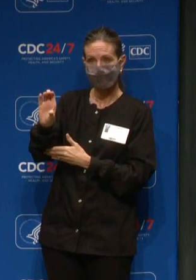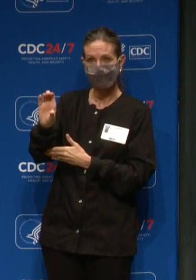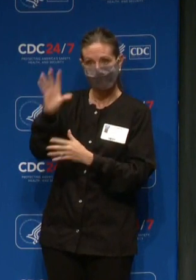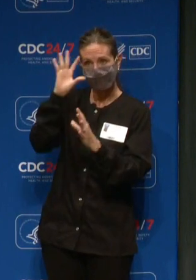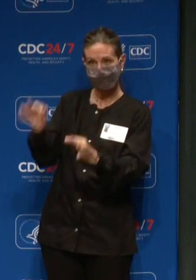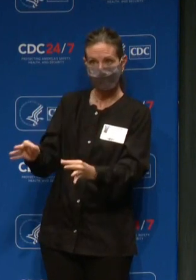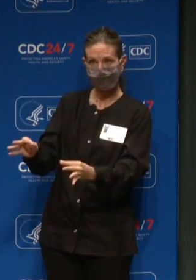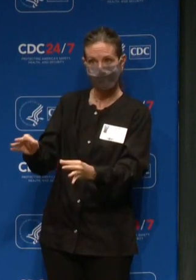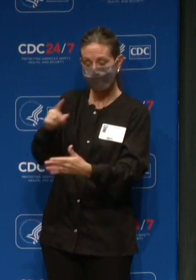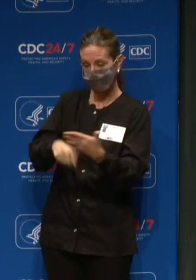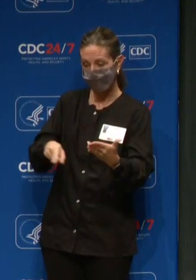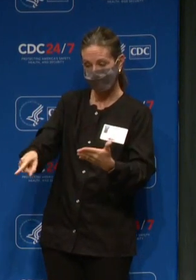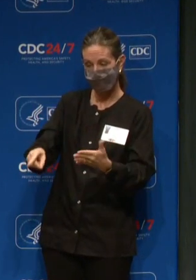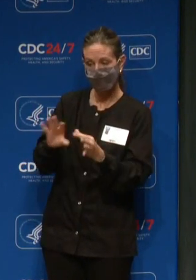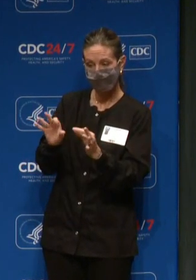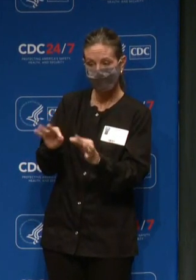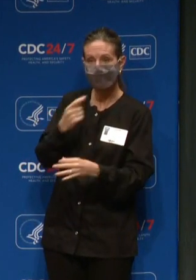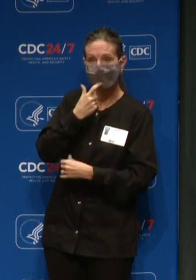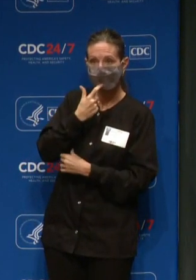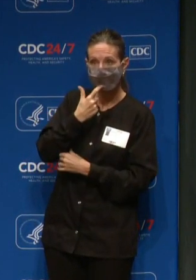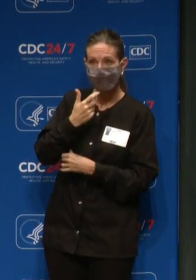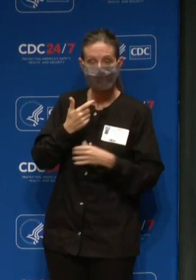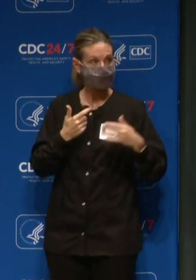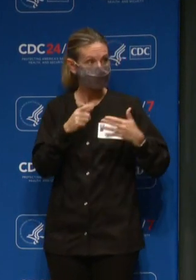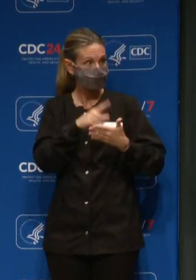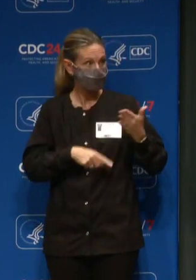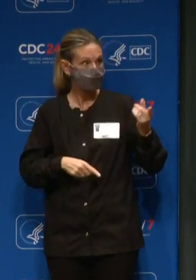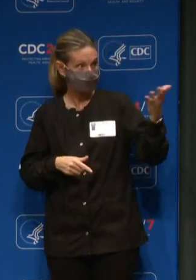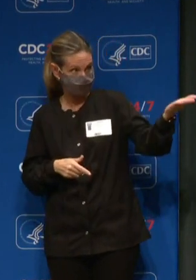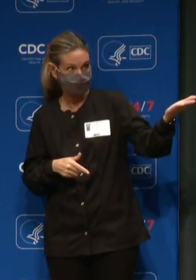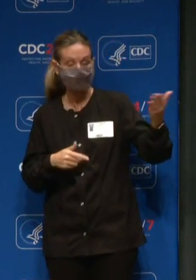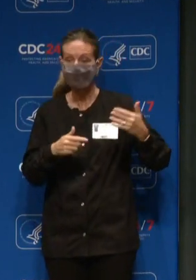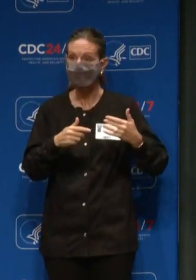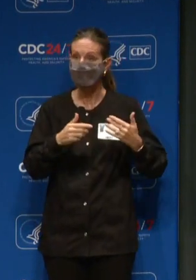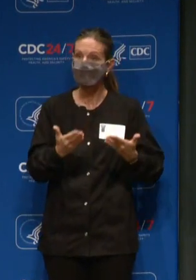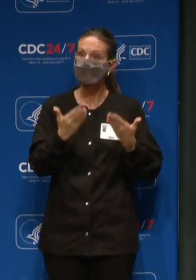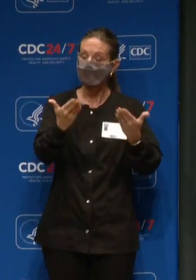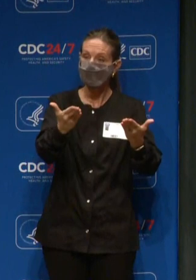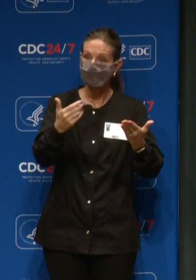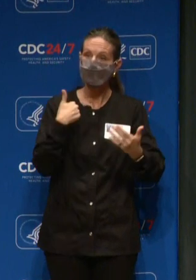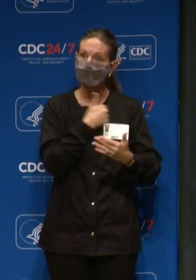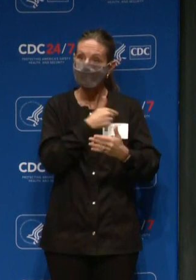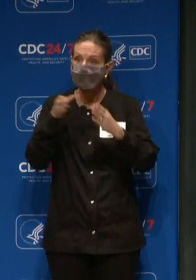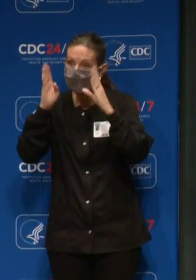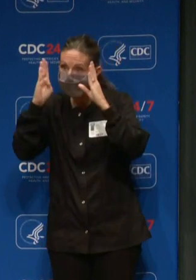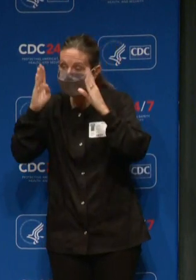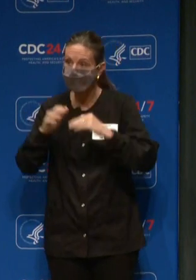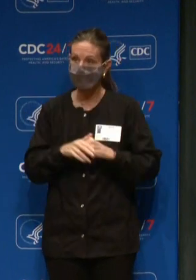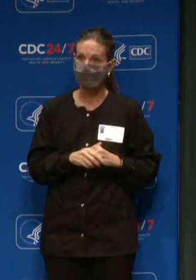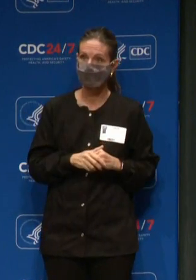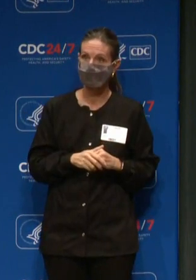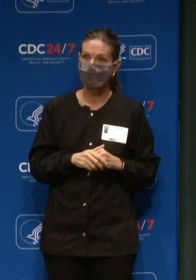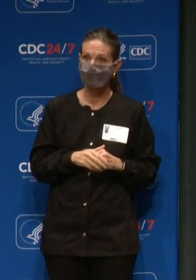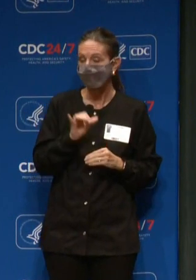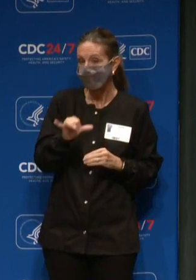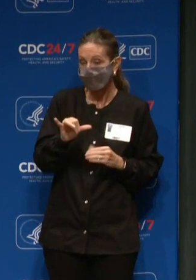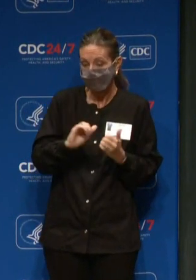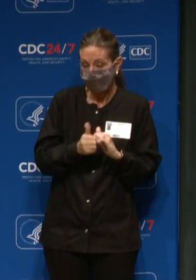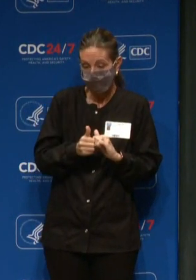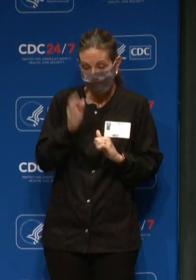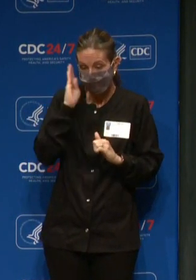Dr. Redfield's conclusions around science and evidence with the support of his team. And that's how we operate, and that's how we're going to keep operating.